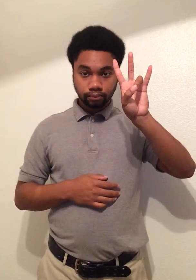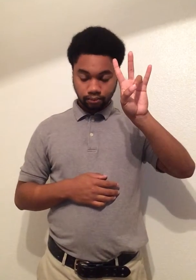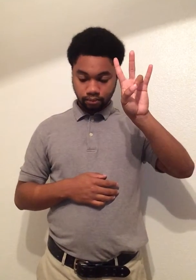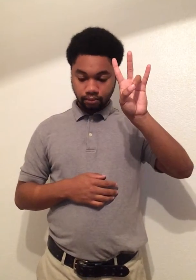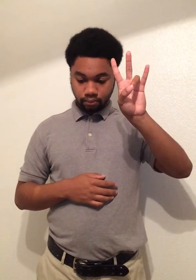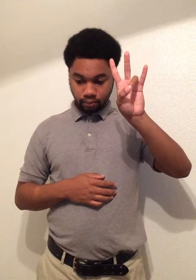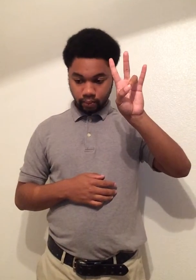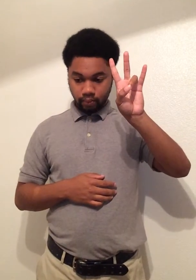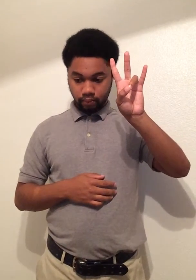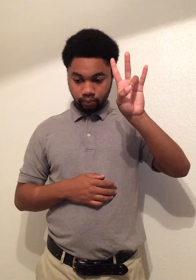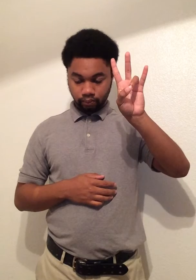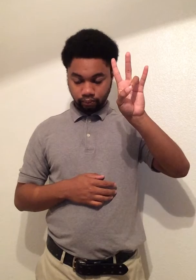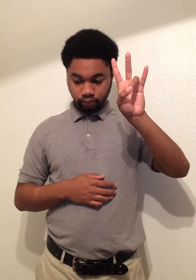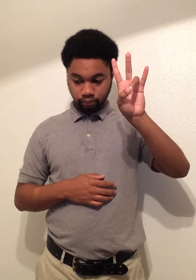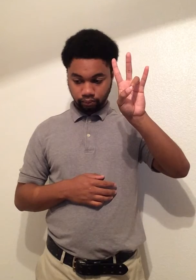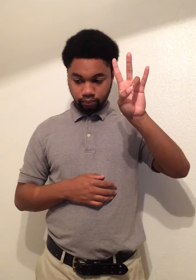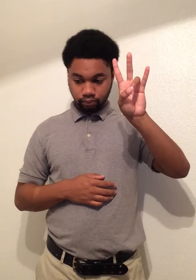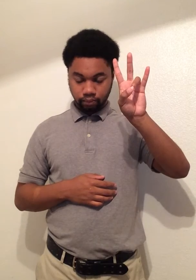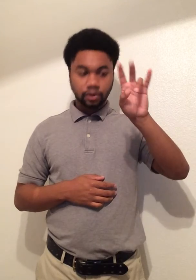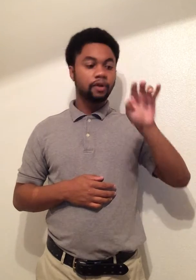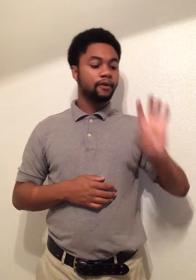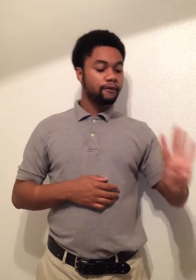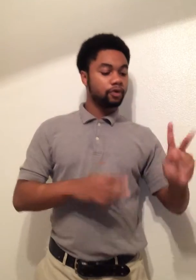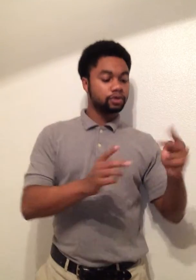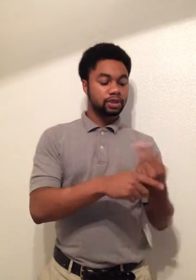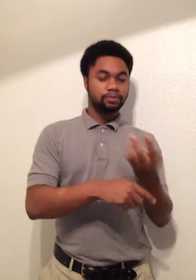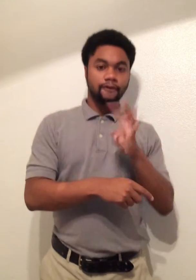27. 4 times 4 times 4.